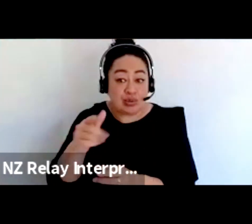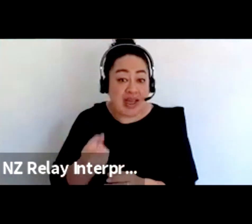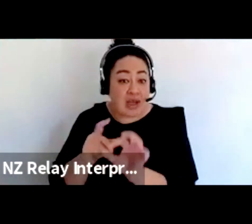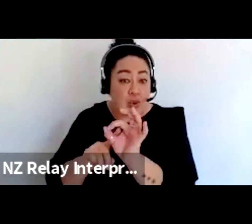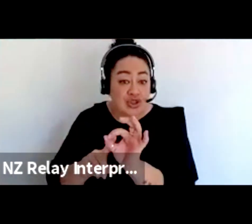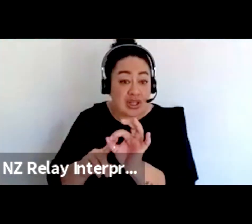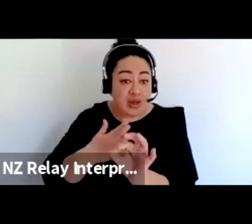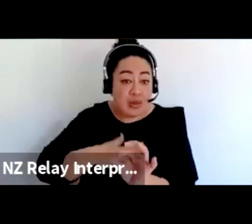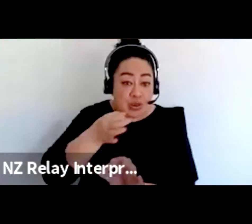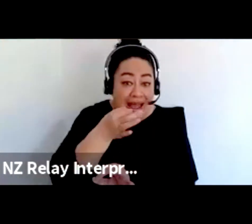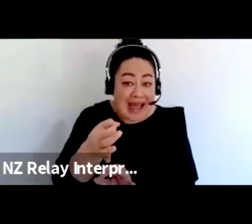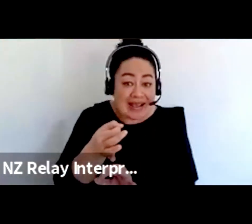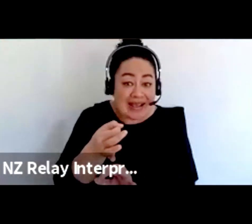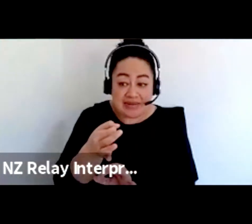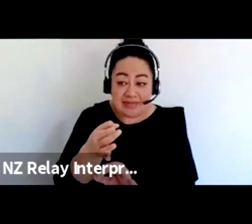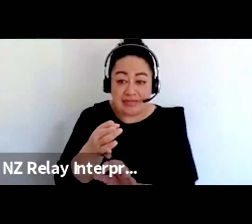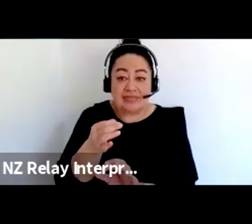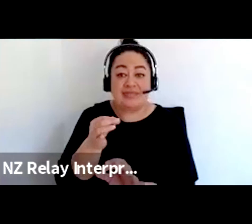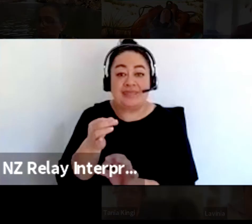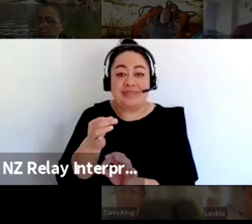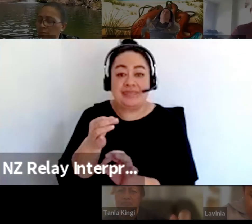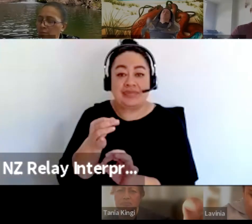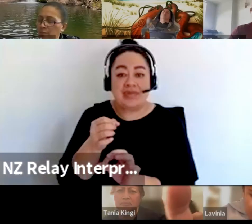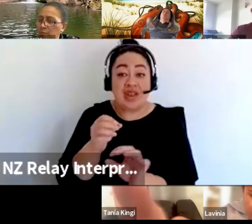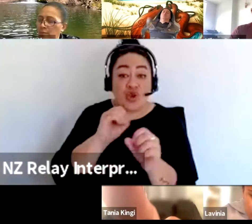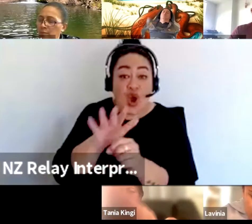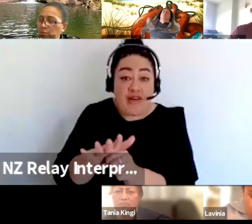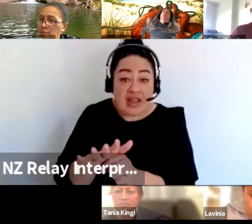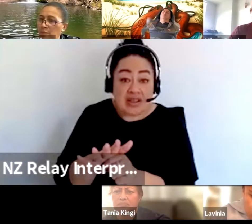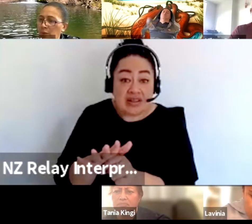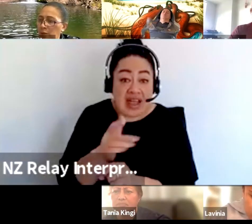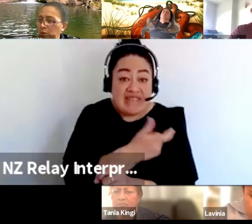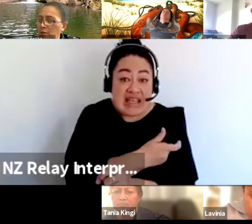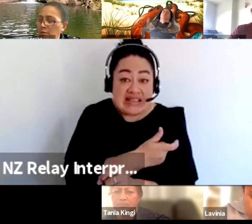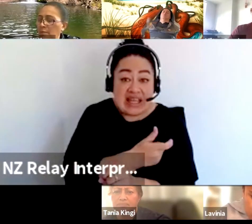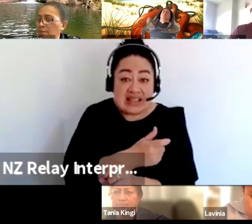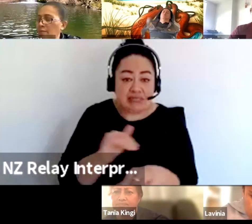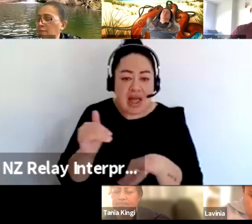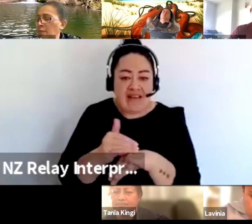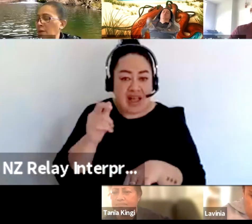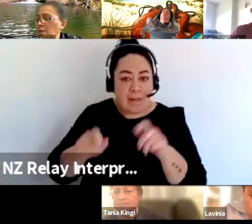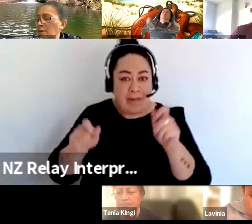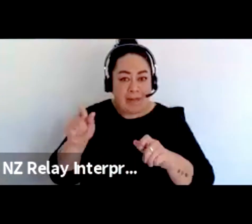ability to have children or your unborn child? No.